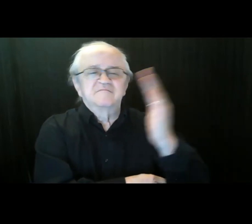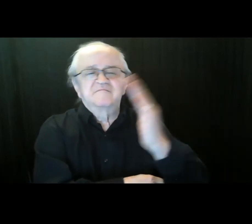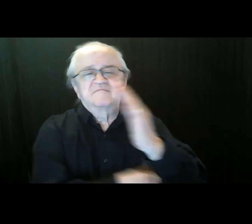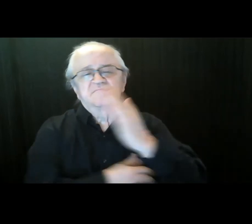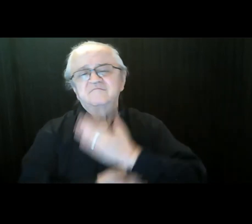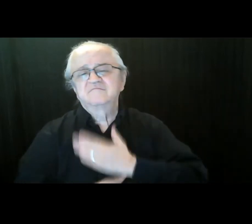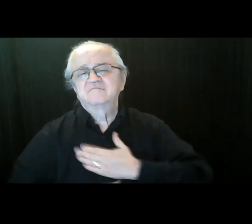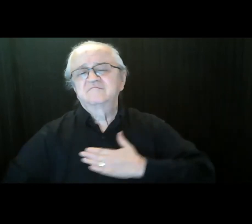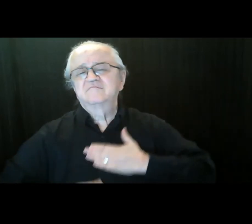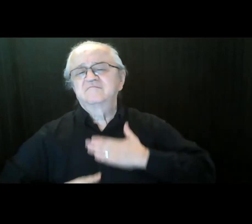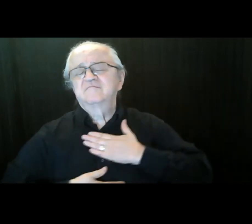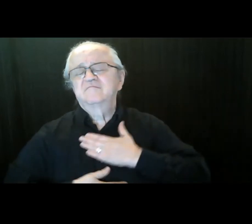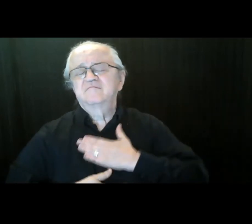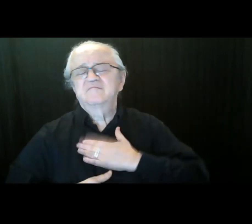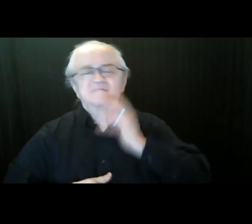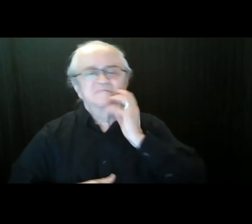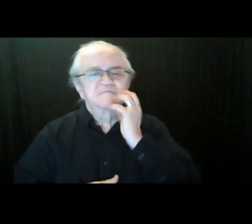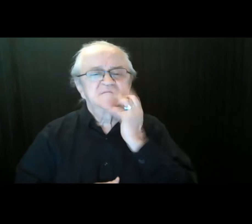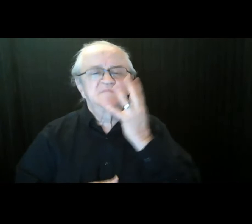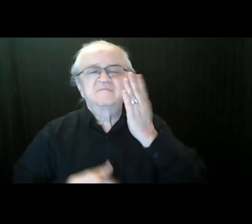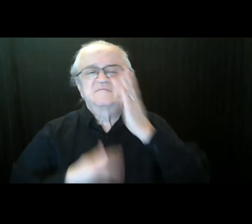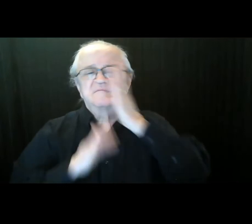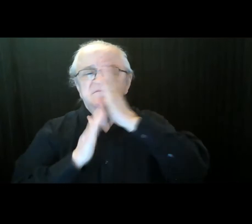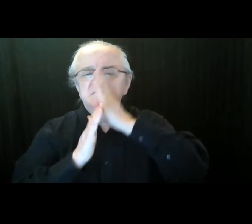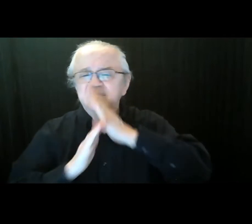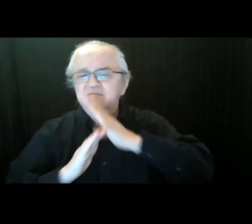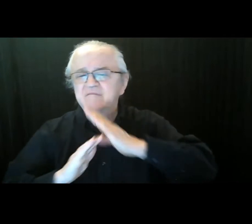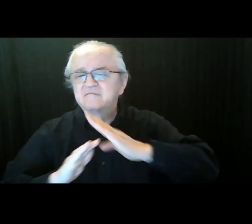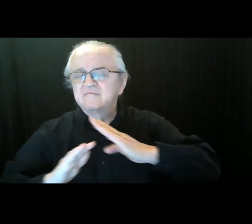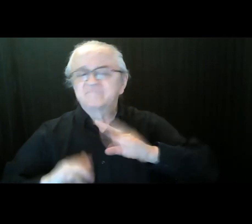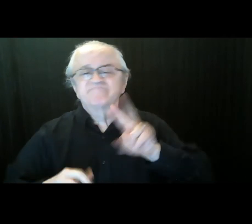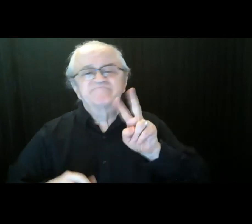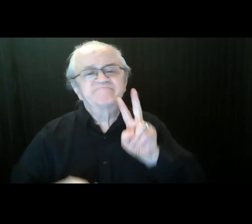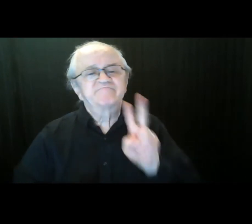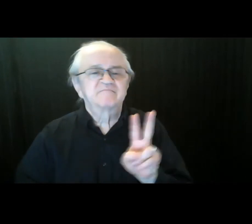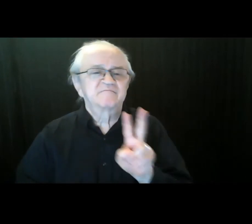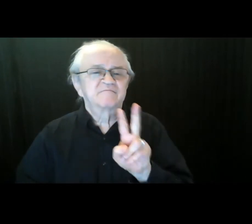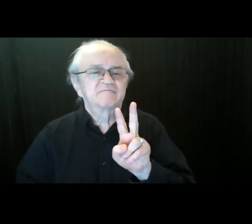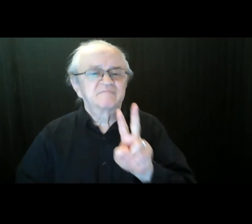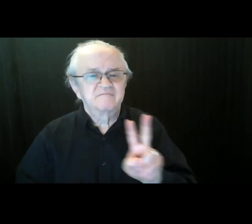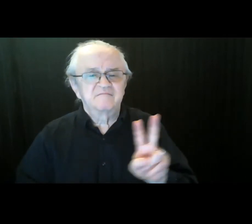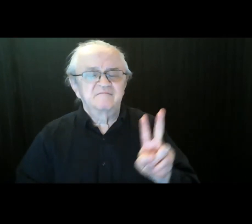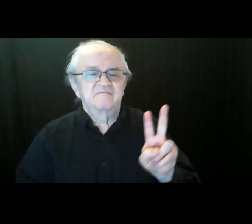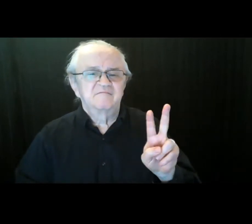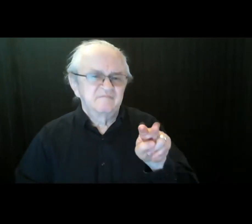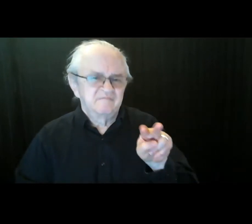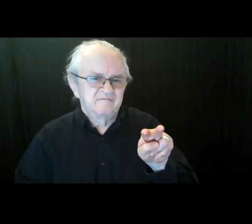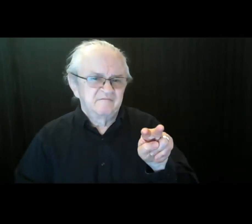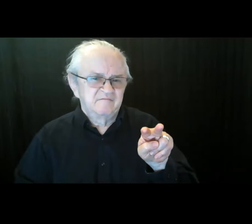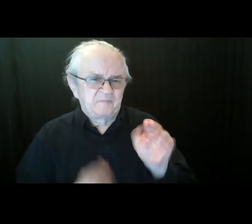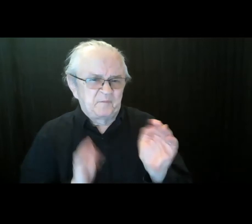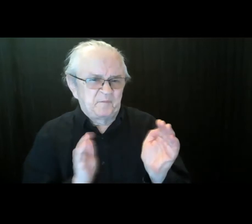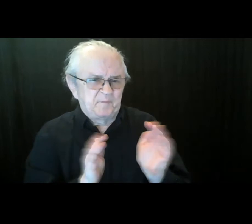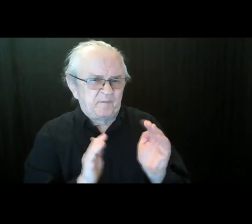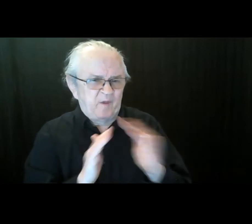beautiful and quiet. And while they were out walking, they came upon a cottage that was for